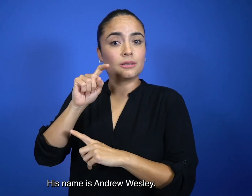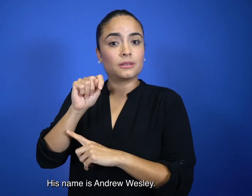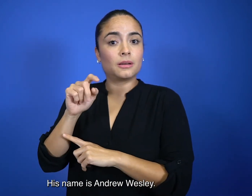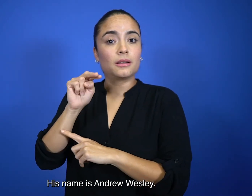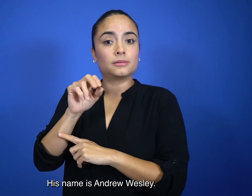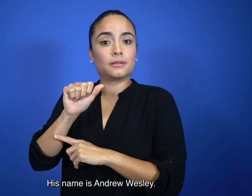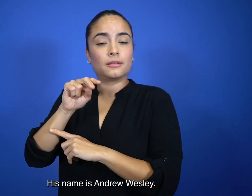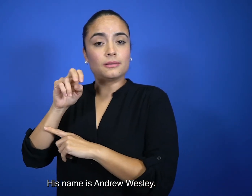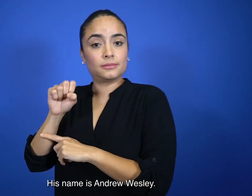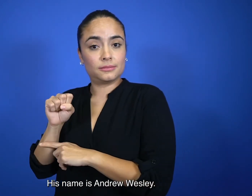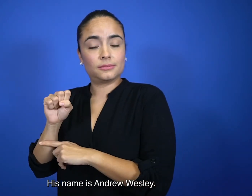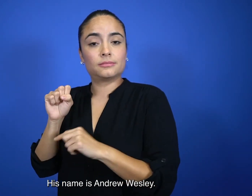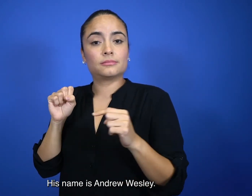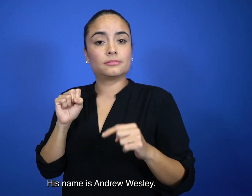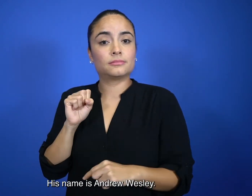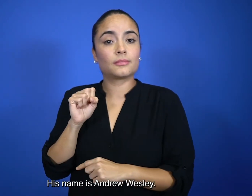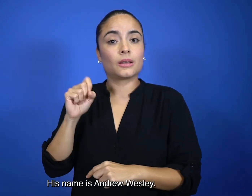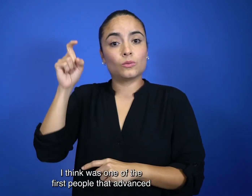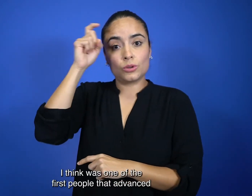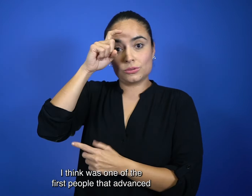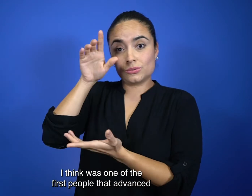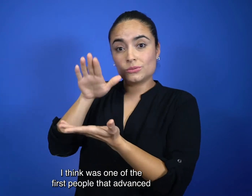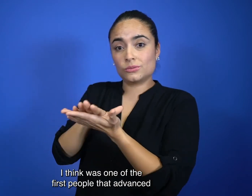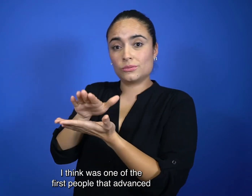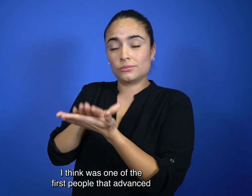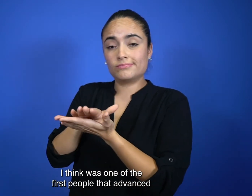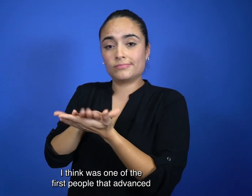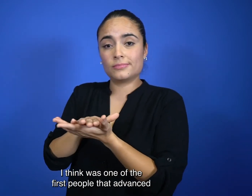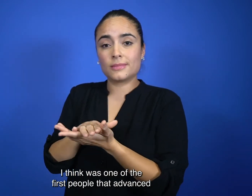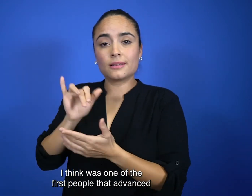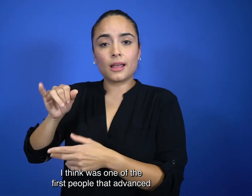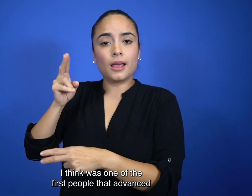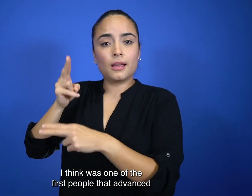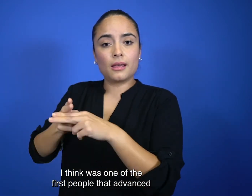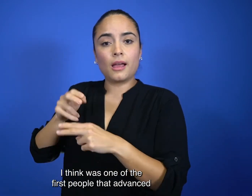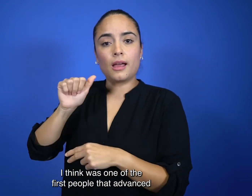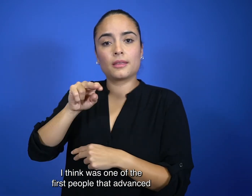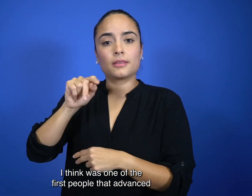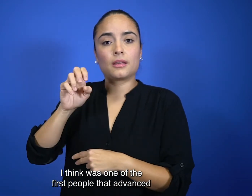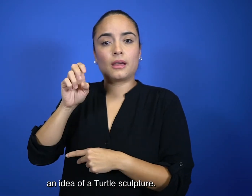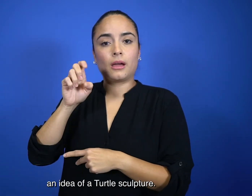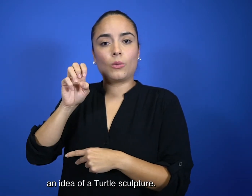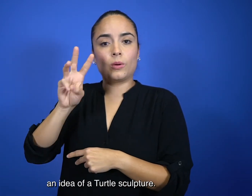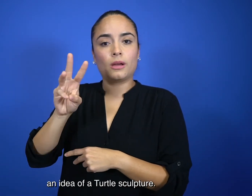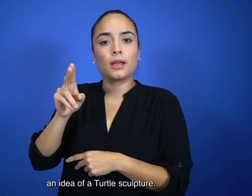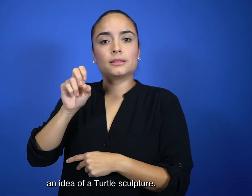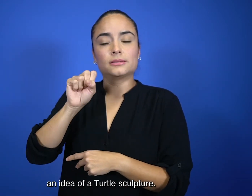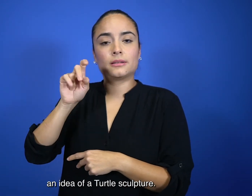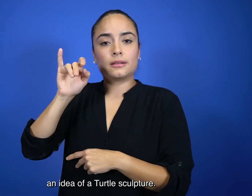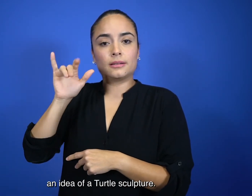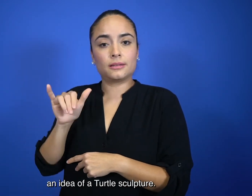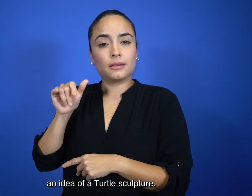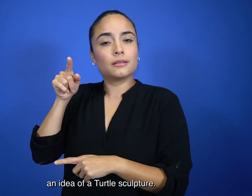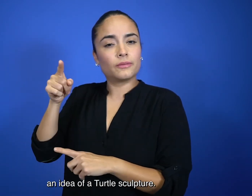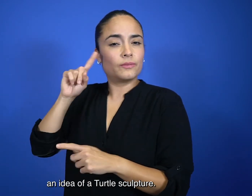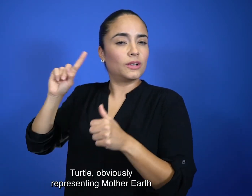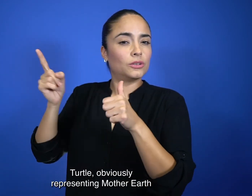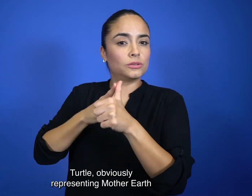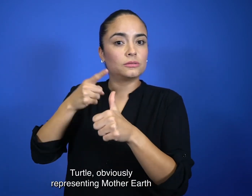name is Andrew Wesley. He, I think, was one of the first people that advanced an idea of a turtle sculpture. Turtle